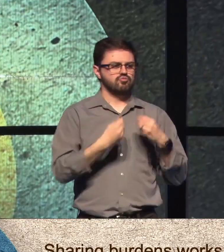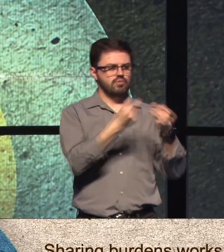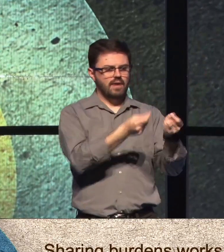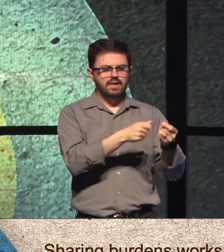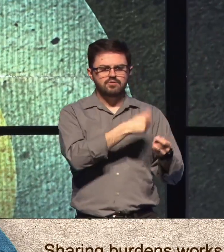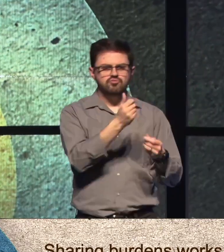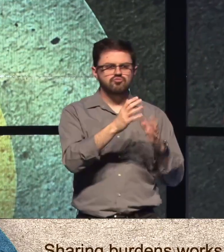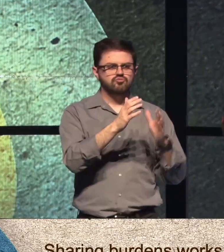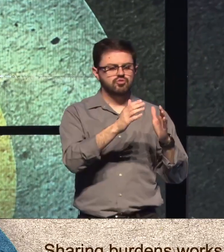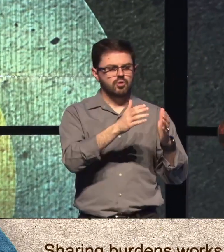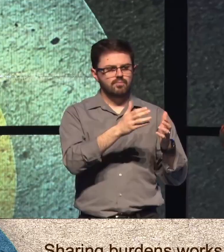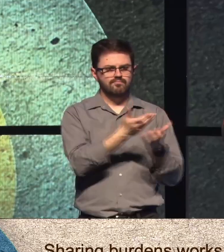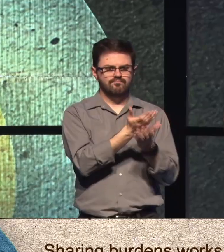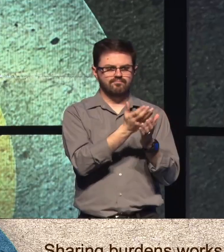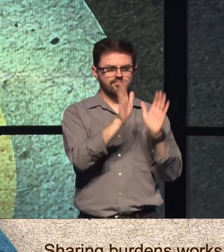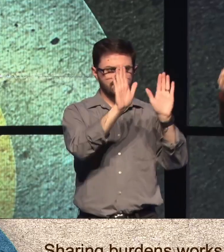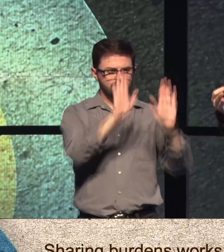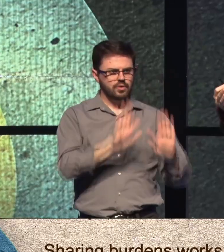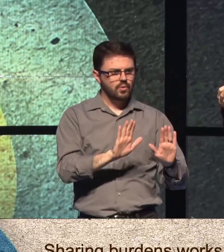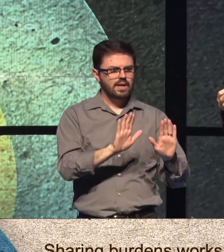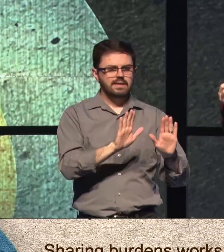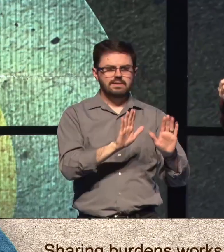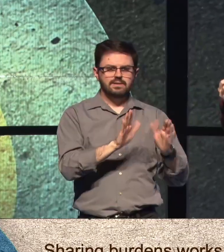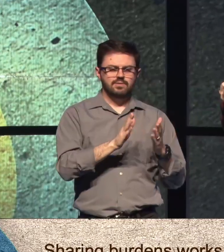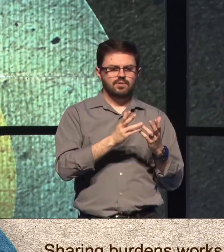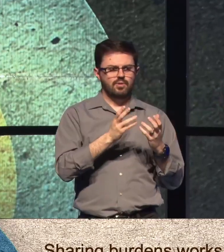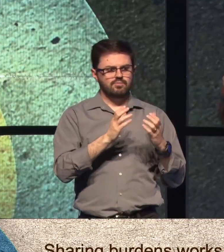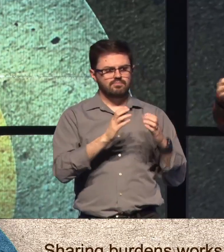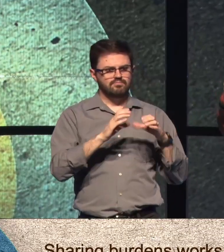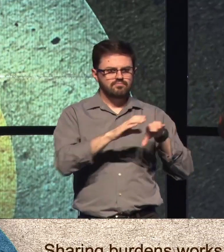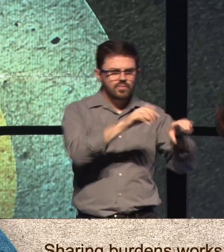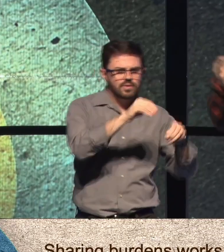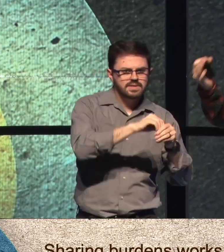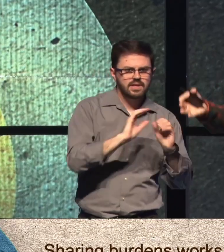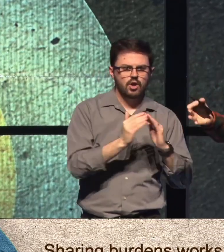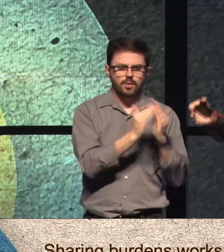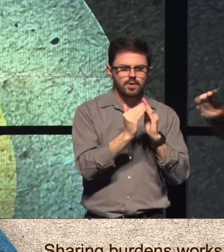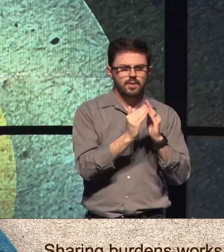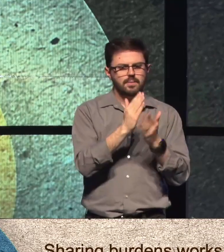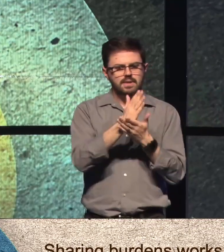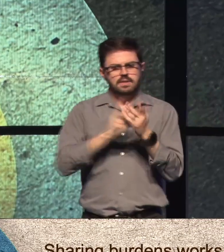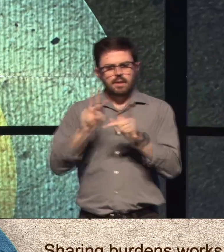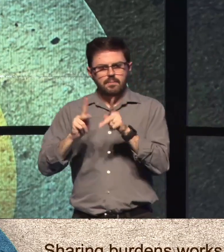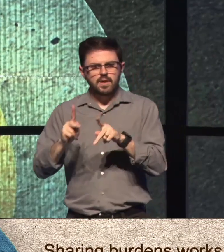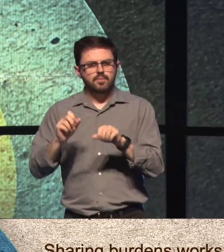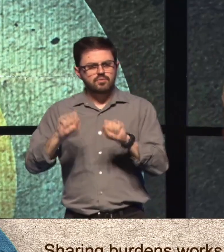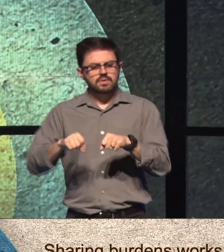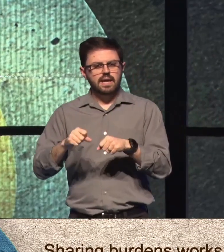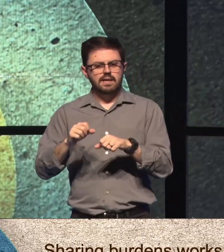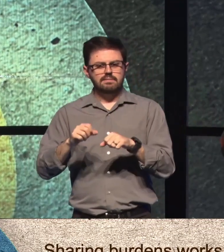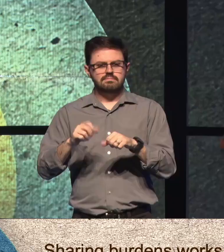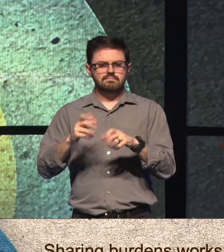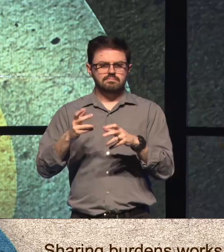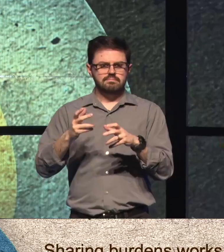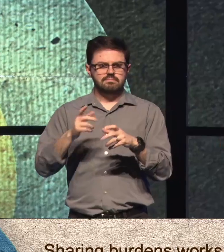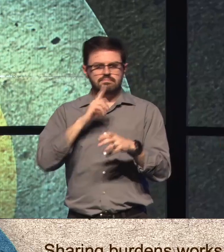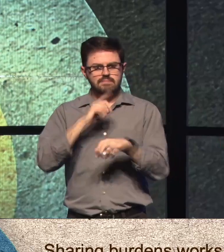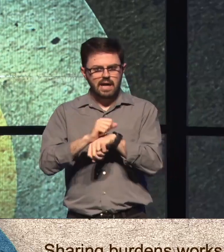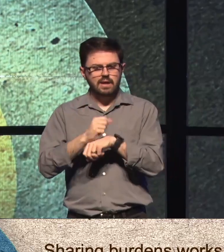our church, but there are those that have a greater capacity that can do that at a different level, and that's wonderful. We celebrate all